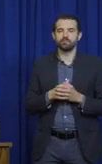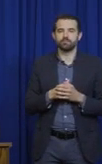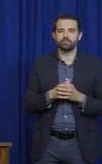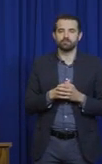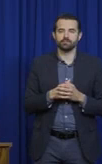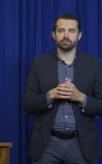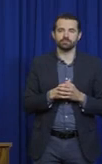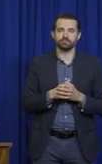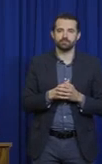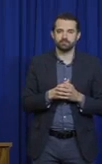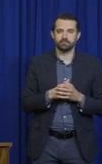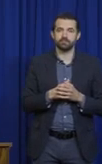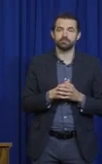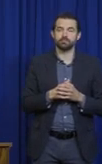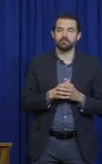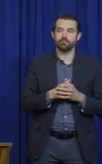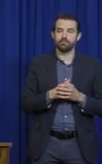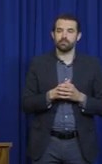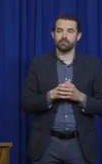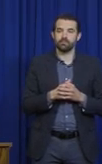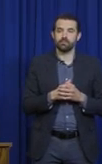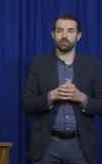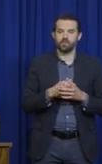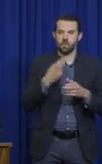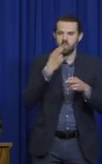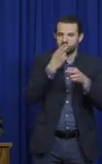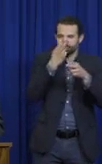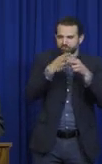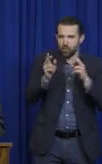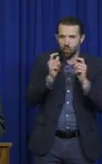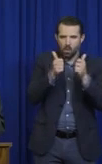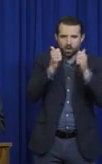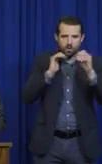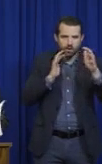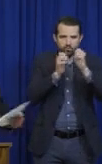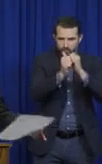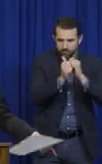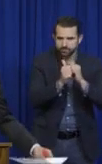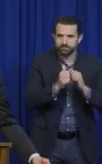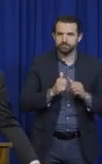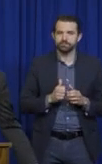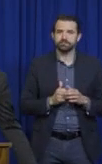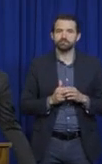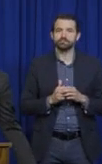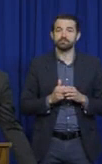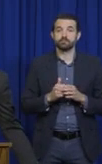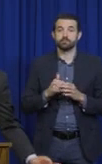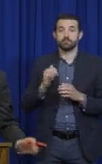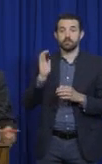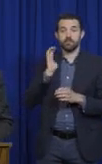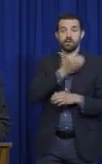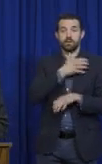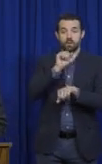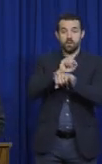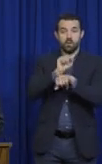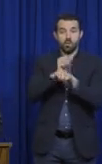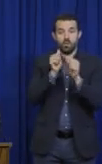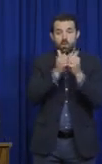I'd like to provide a quick update on where things stand with respect to our work on public health emergency